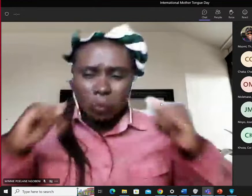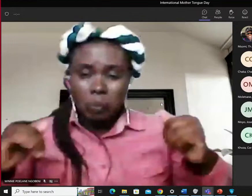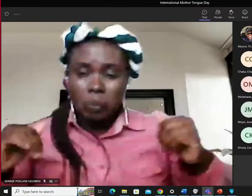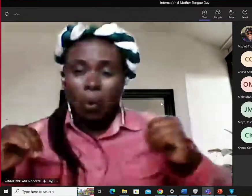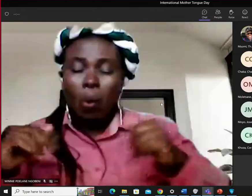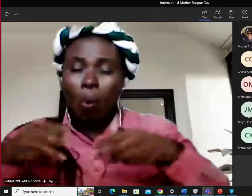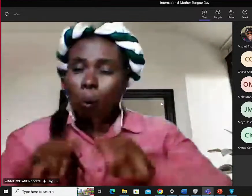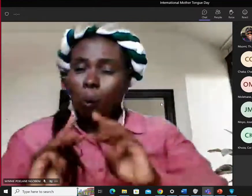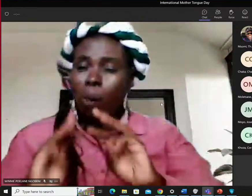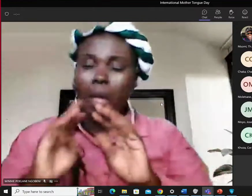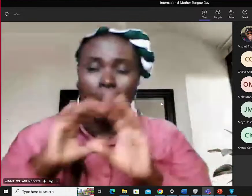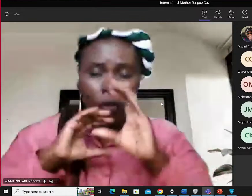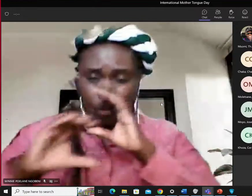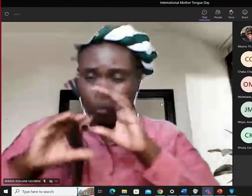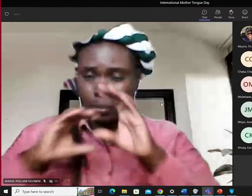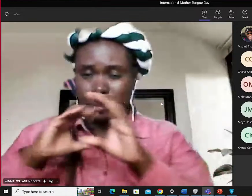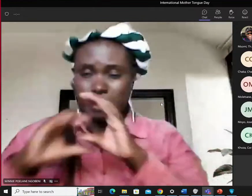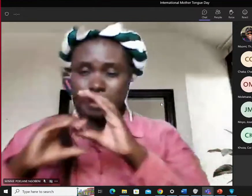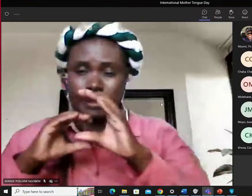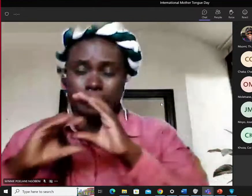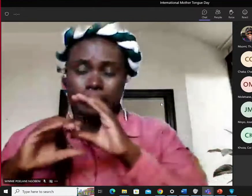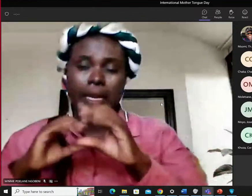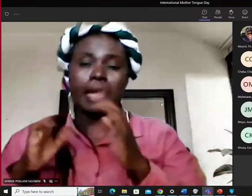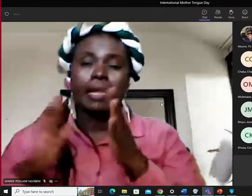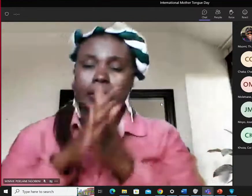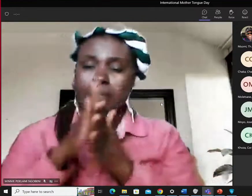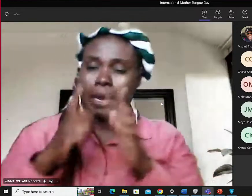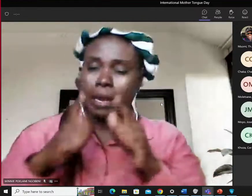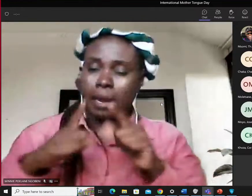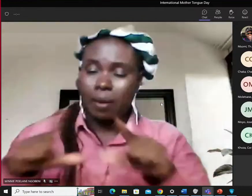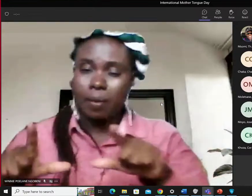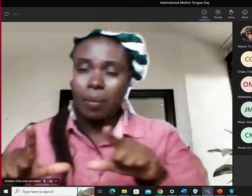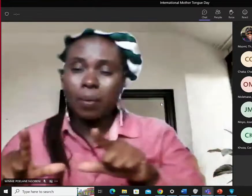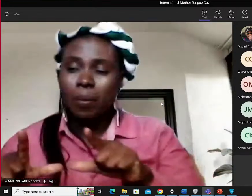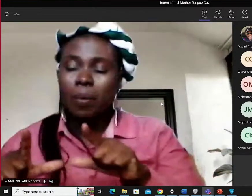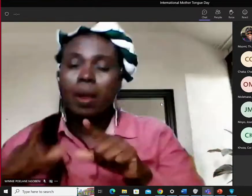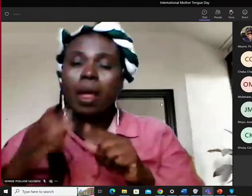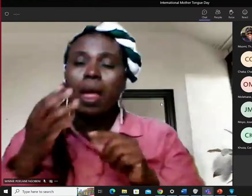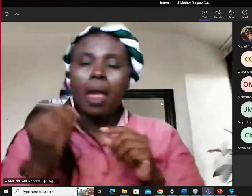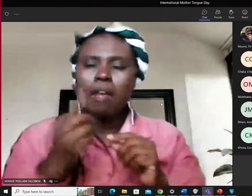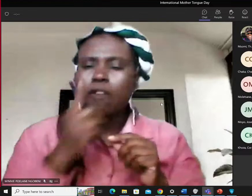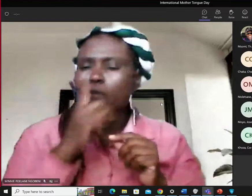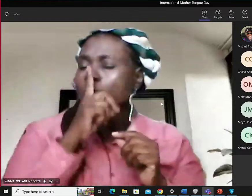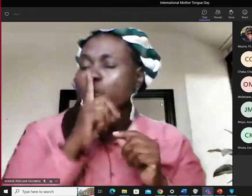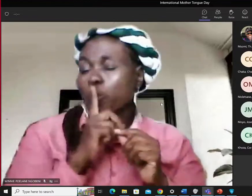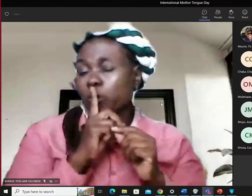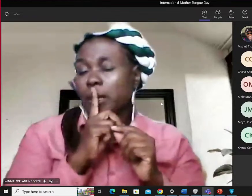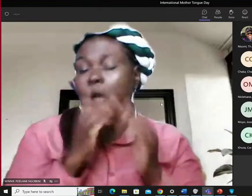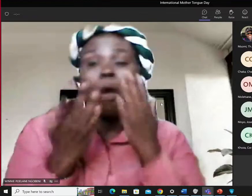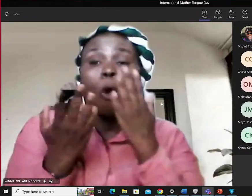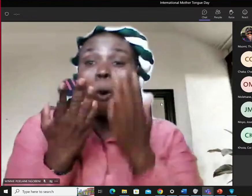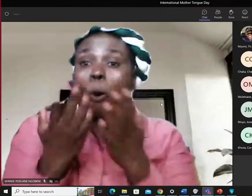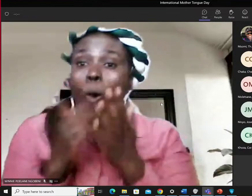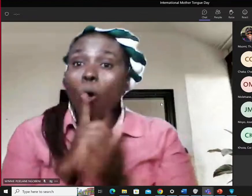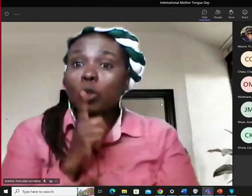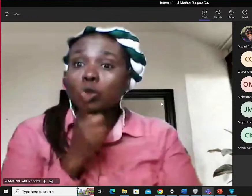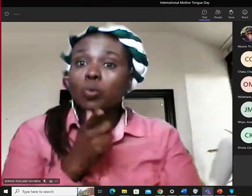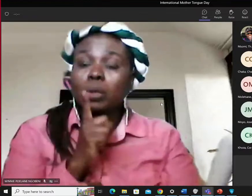communication: sign language with muteness or speech and lip